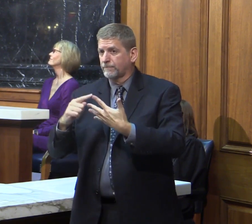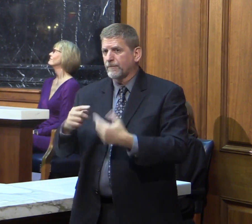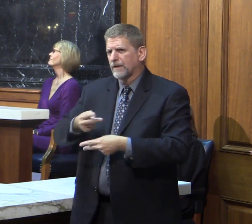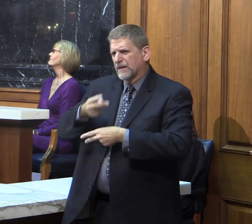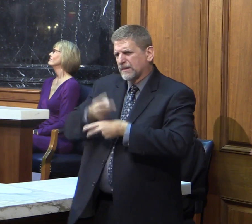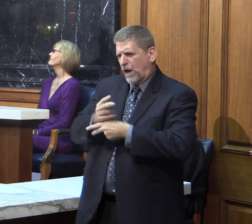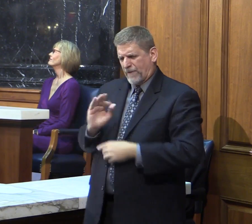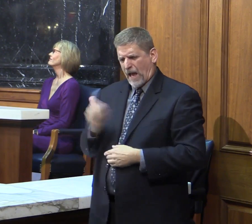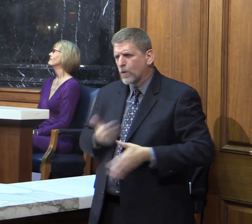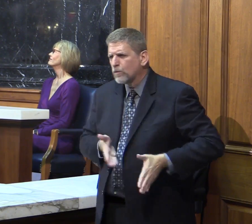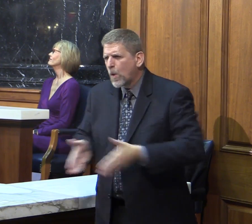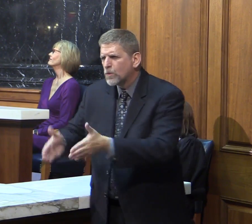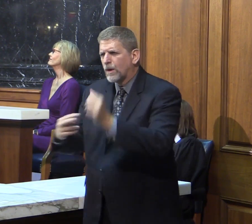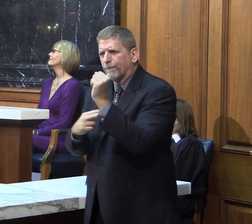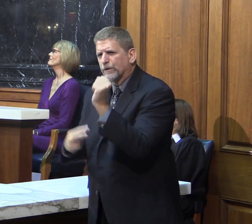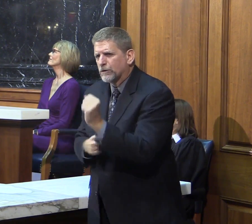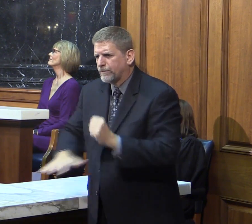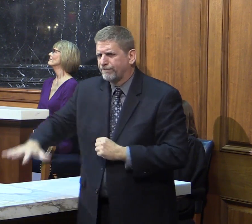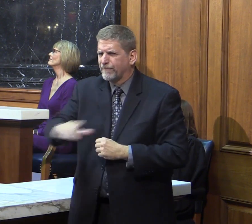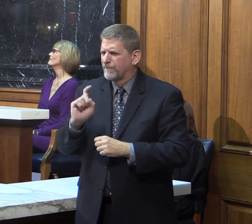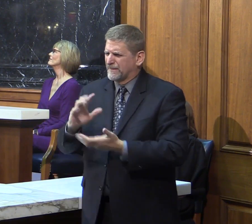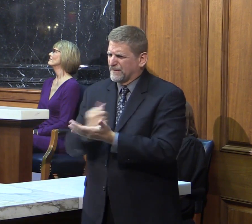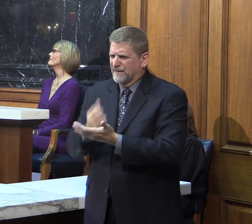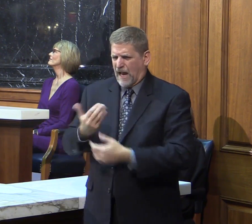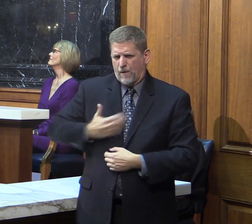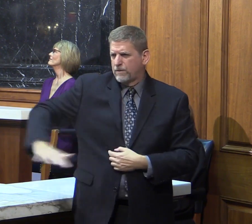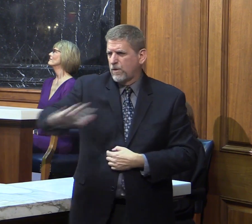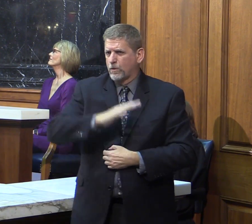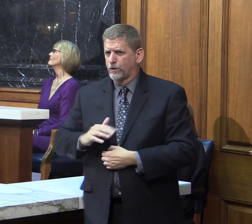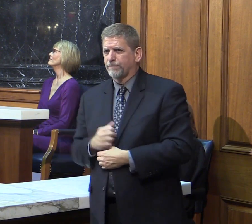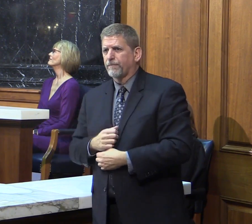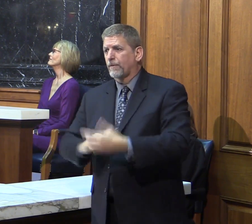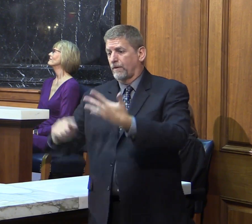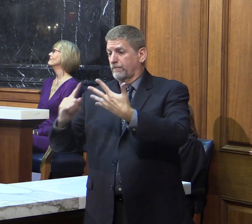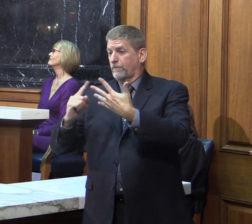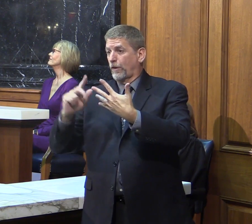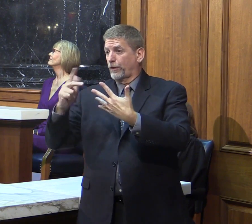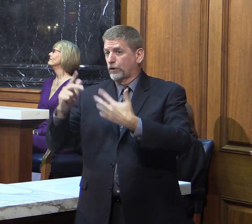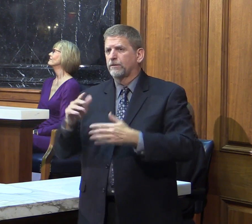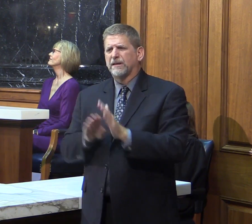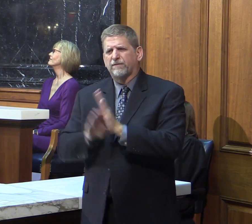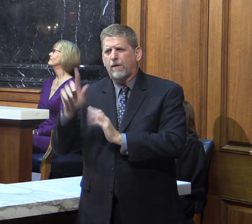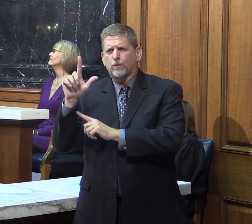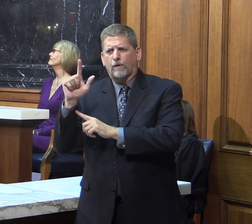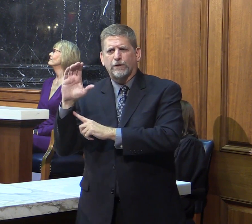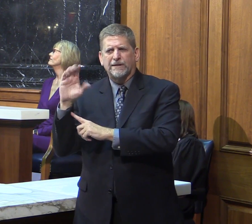advantage of our location. 3, develop a 21st century skilled and ready